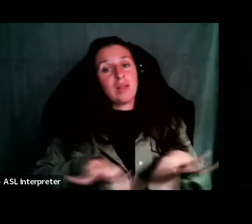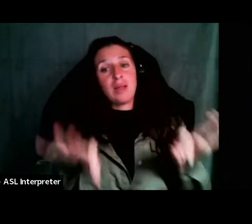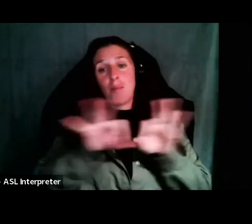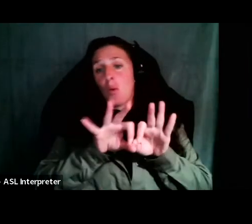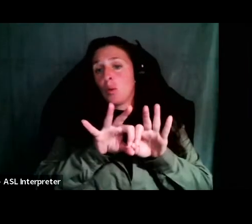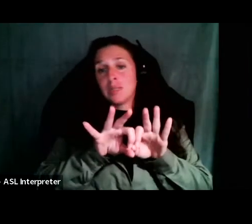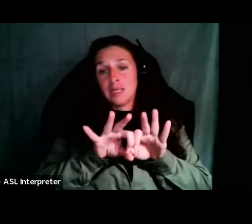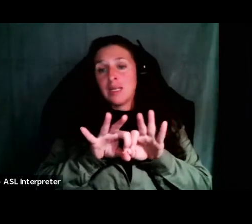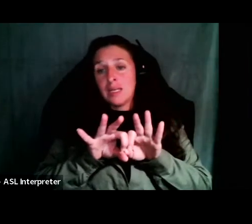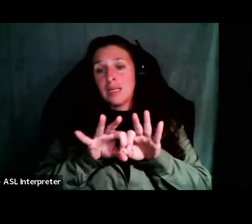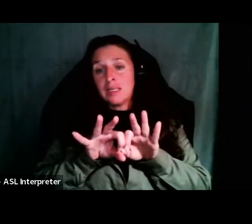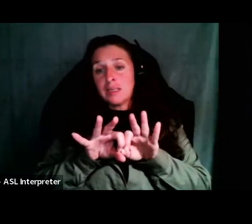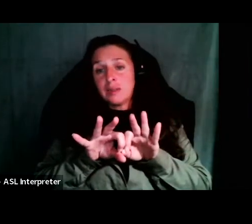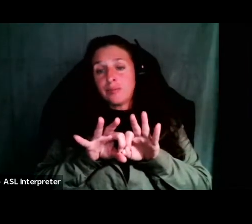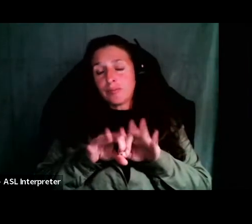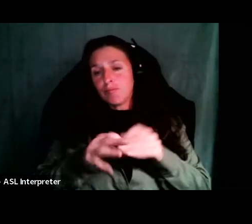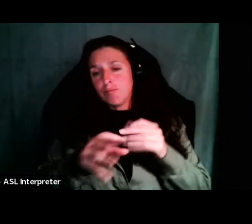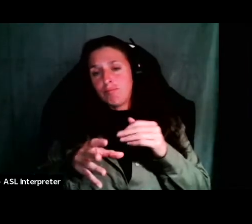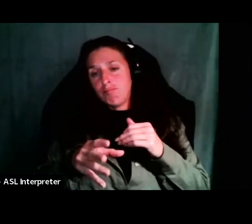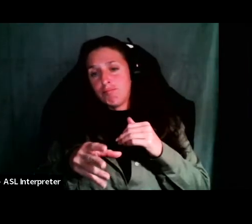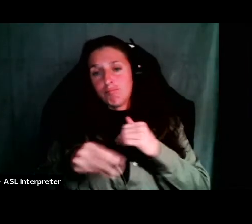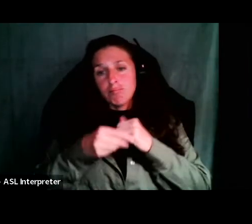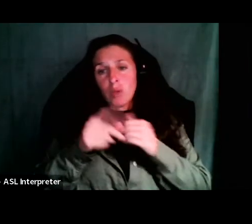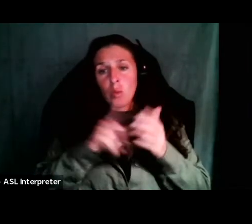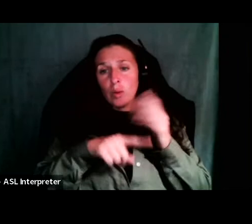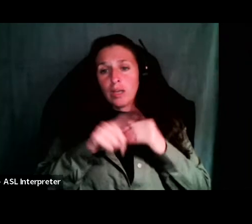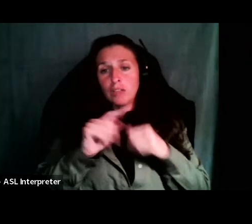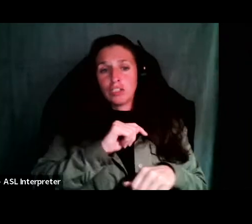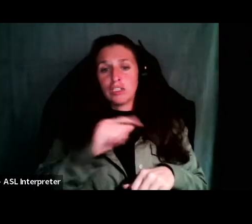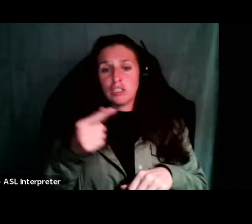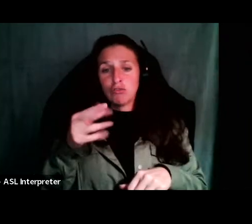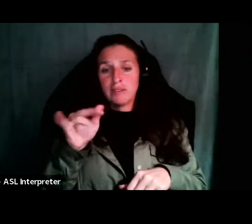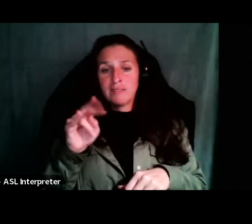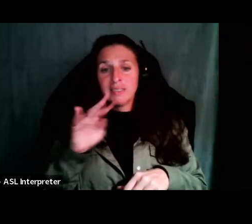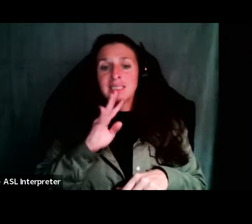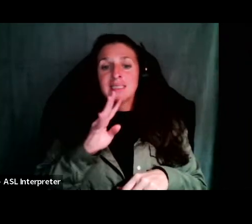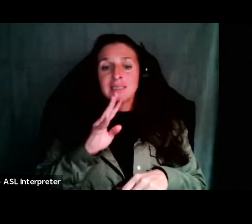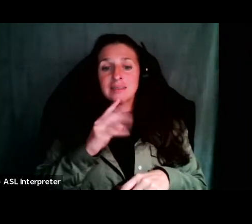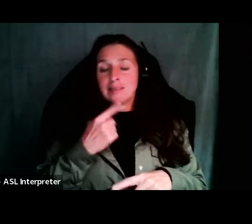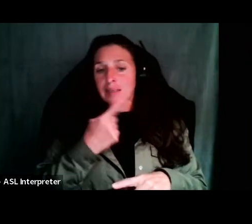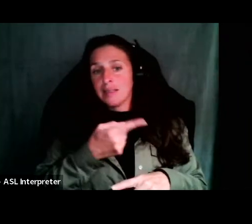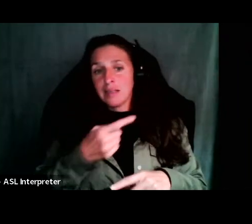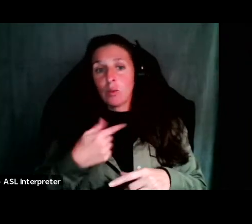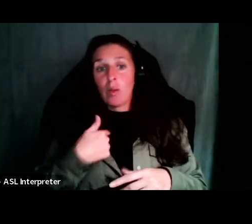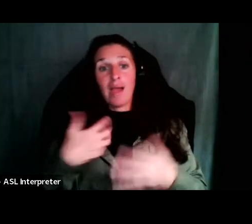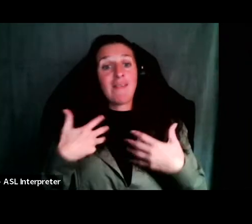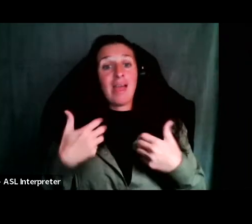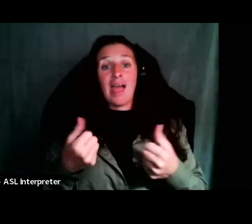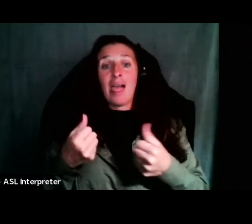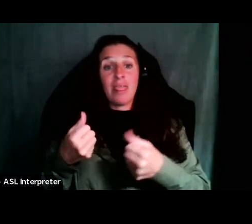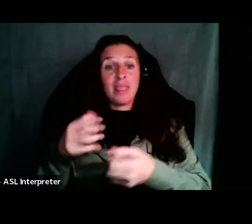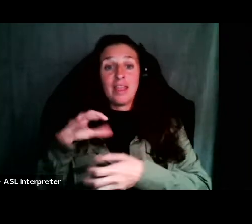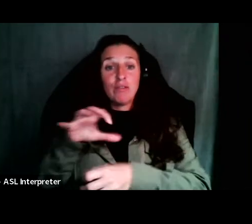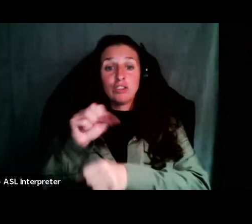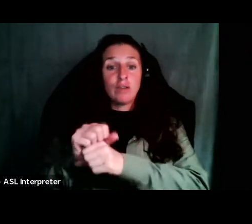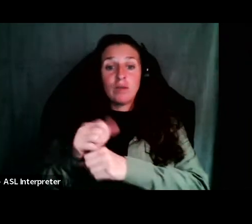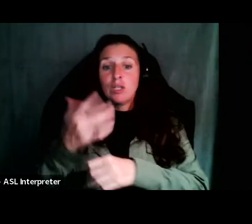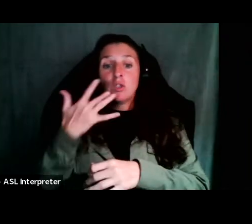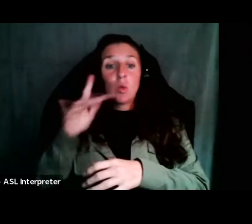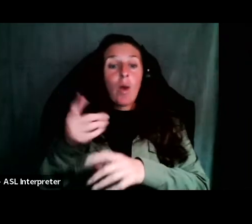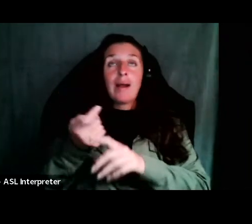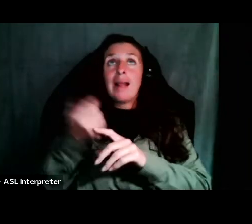just piggyback off what Trustee Griffin said. And we have a very healthy reserve. We don't want to eliminate it by any stretch of the